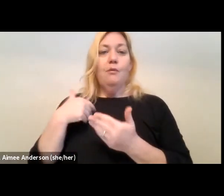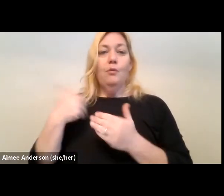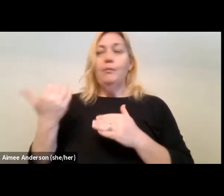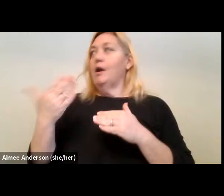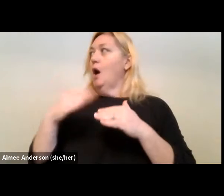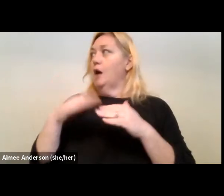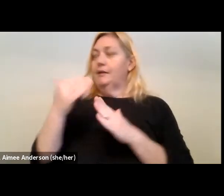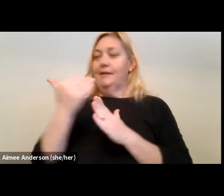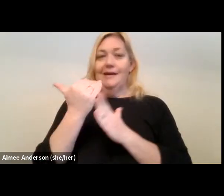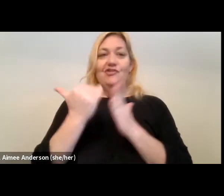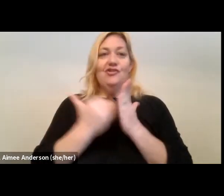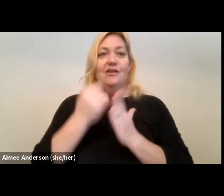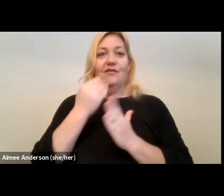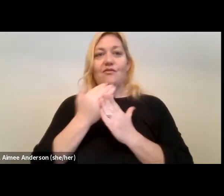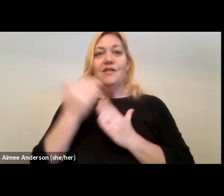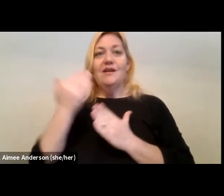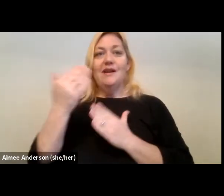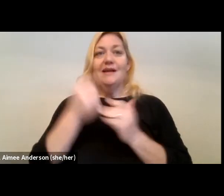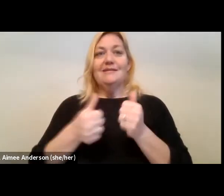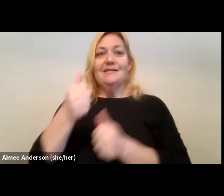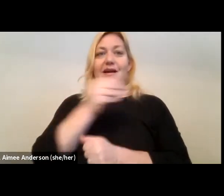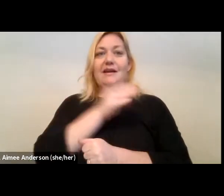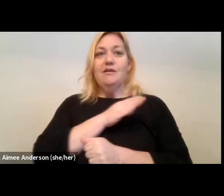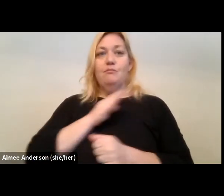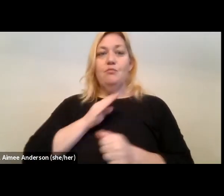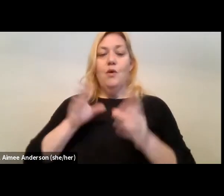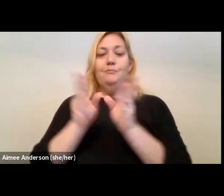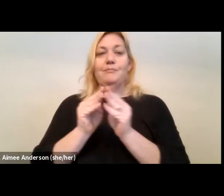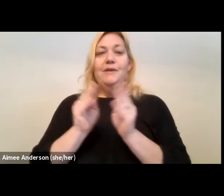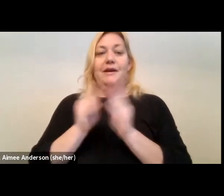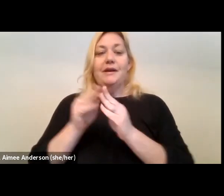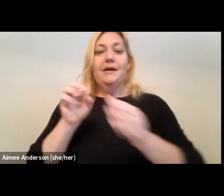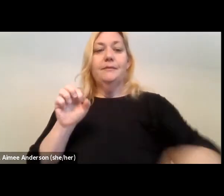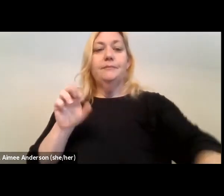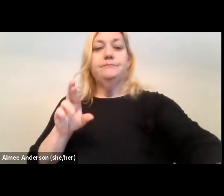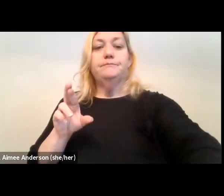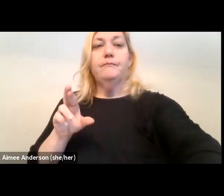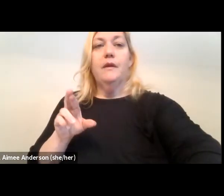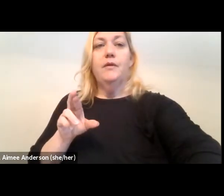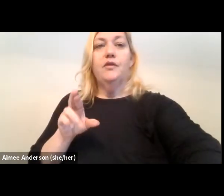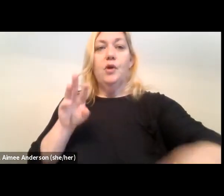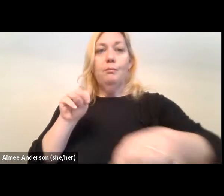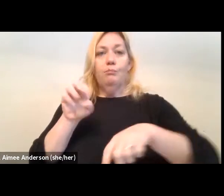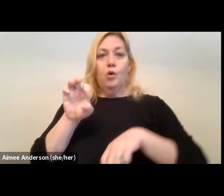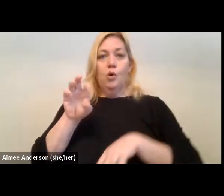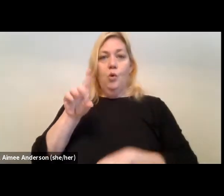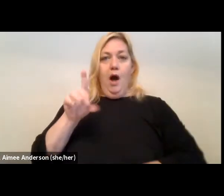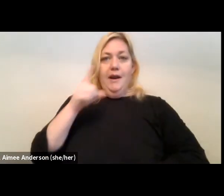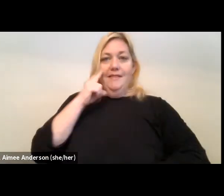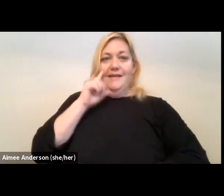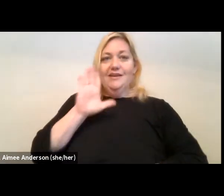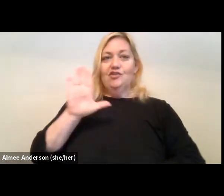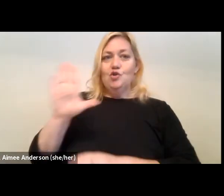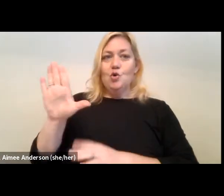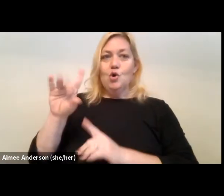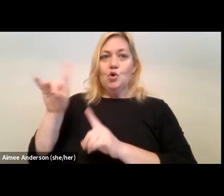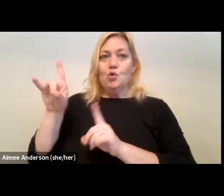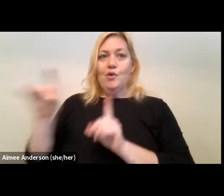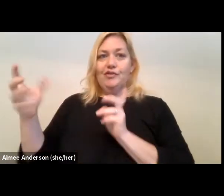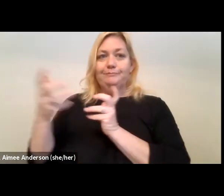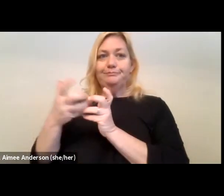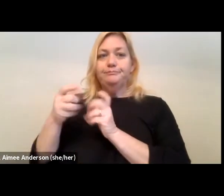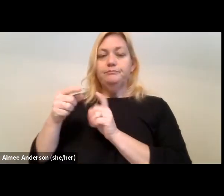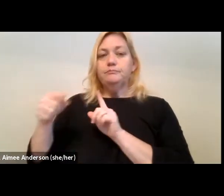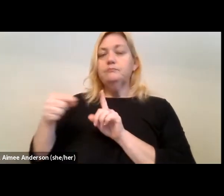the agenda for the next executive board meeting. And Mr. Monroe, I think this goes to your question. And when